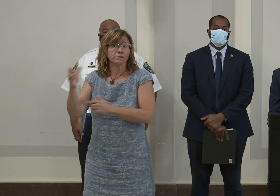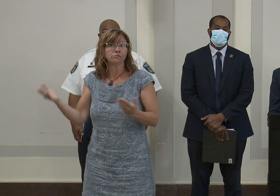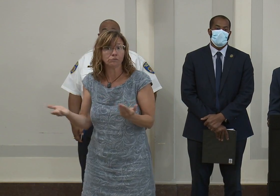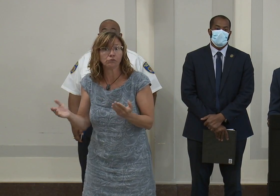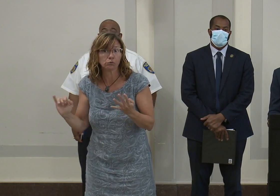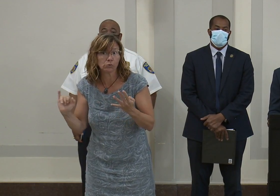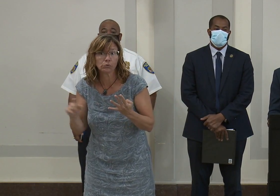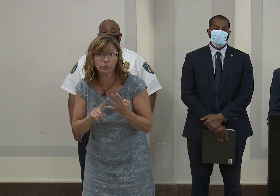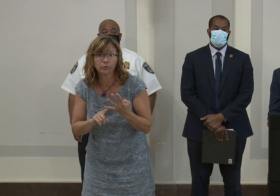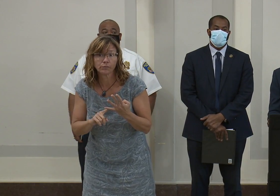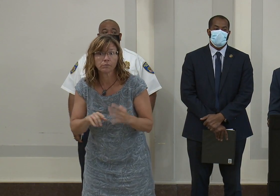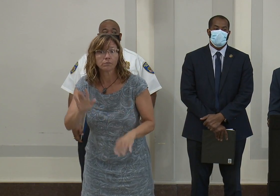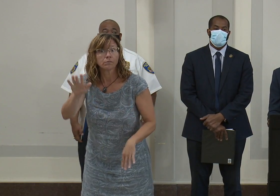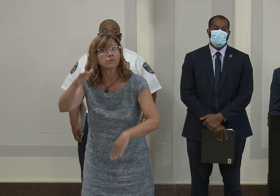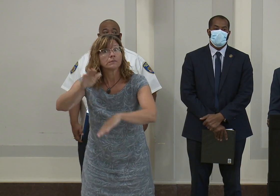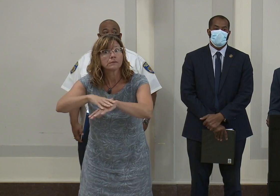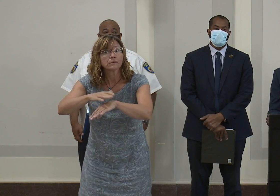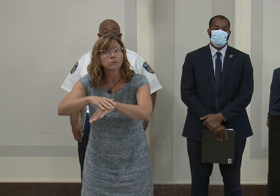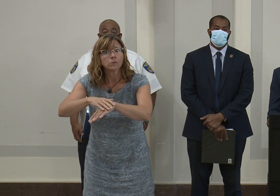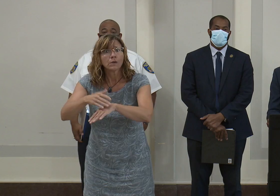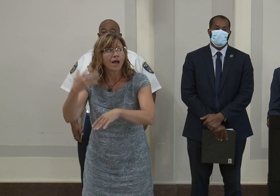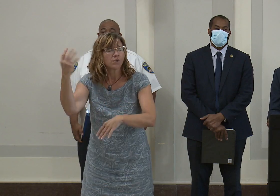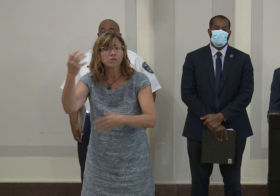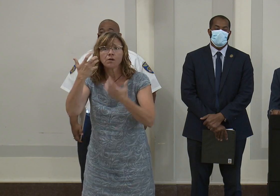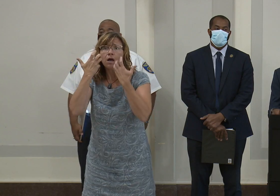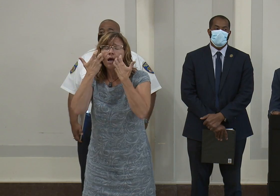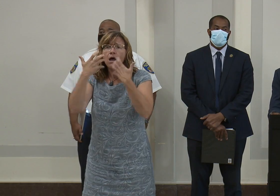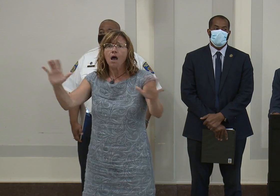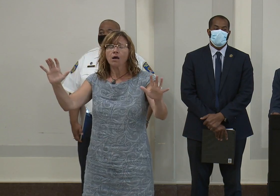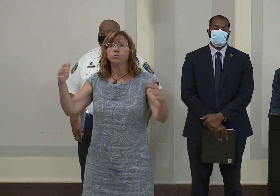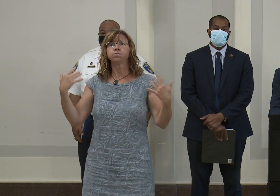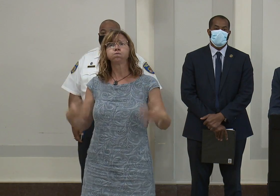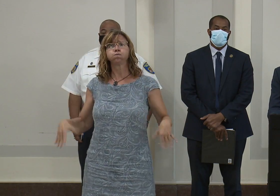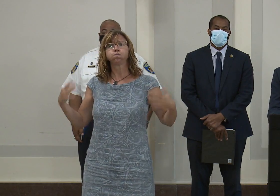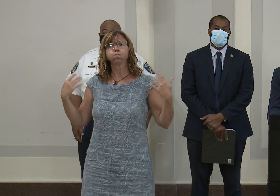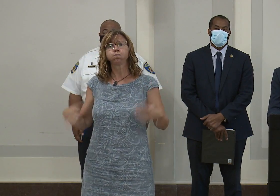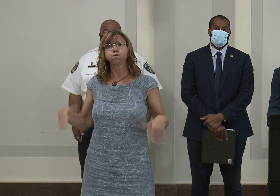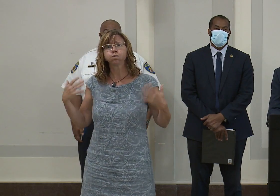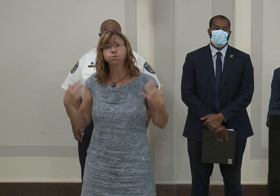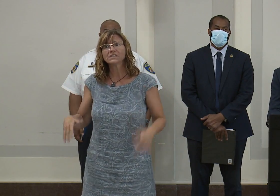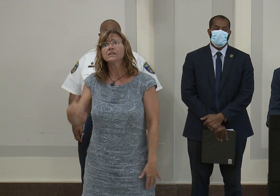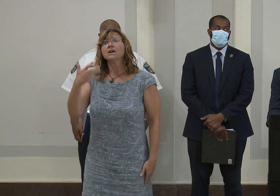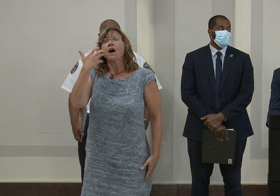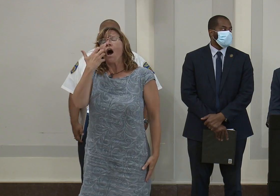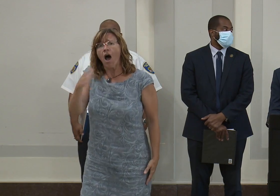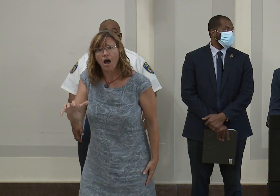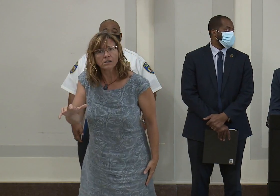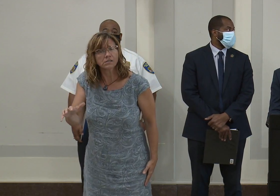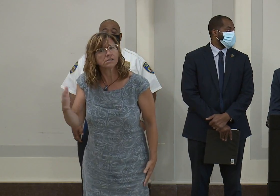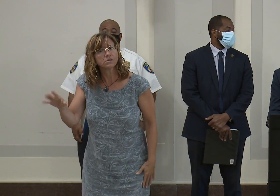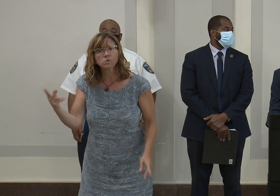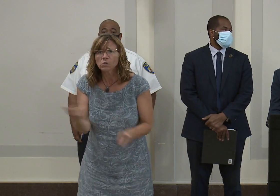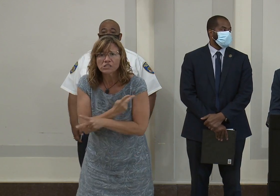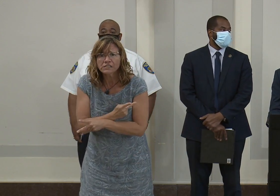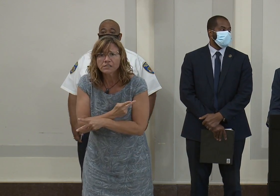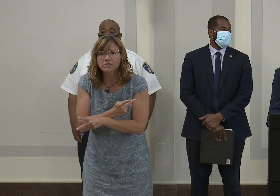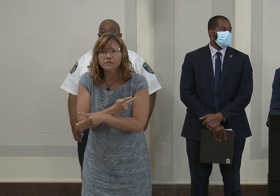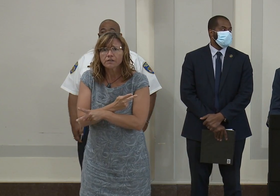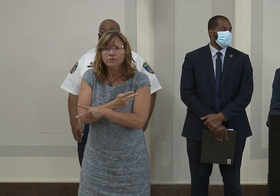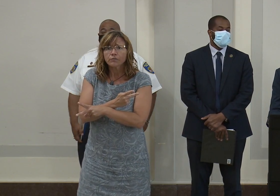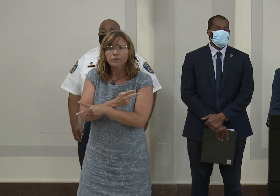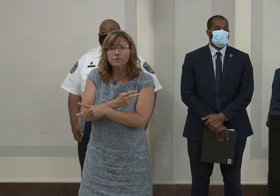it is hot. I'll say it again. It is hot. In fact, we're supposed to hold today's pressure outside, but with the code